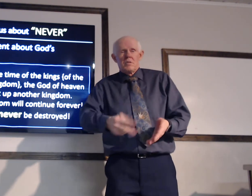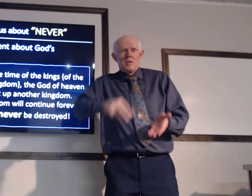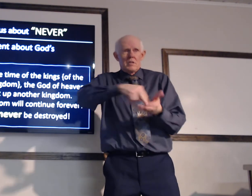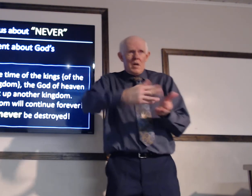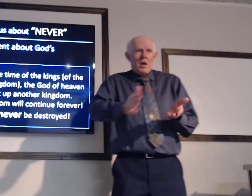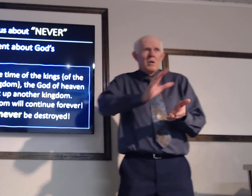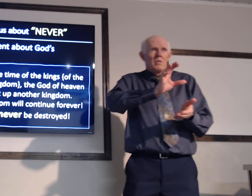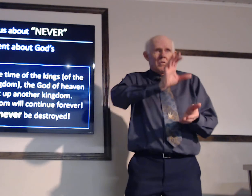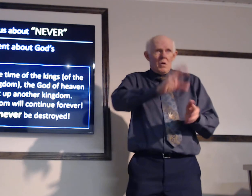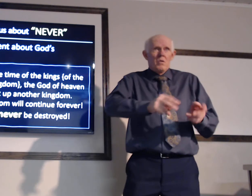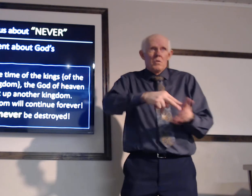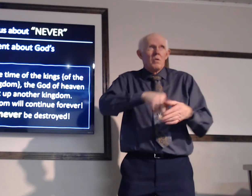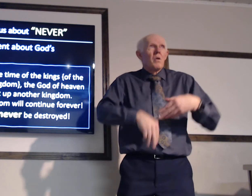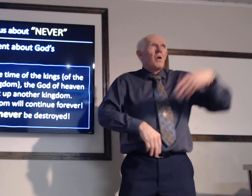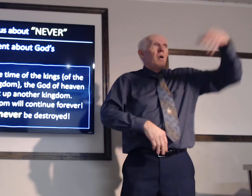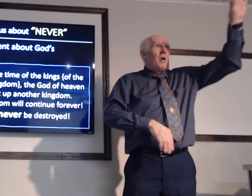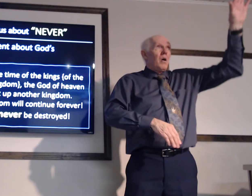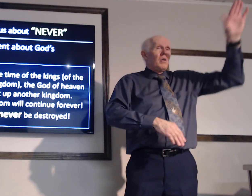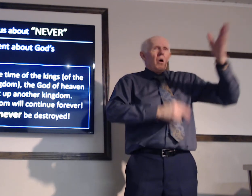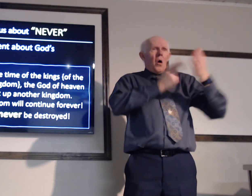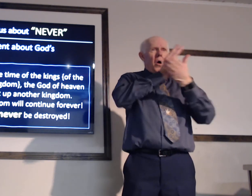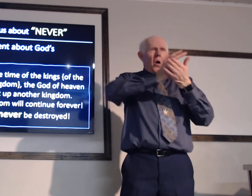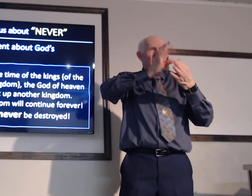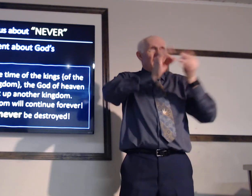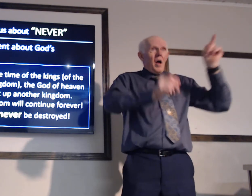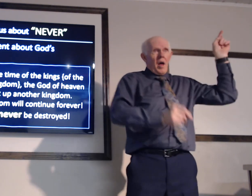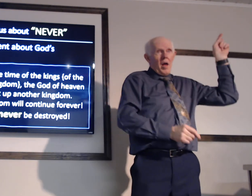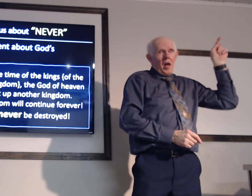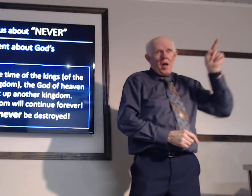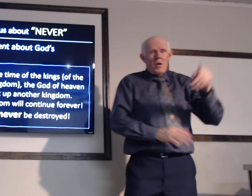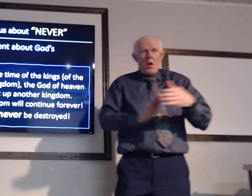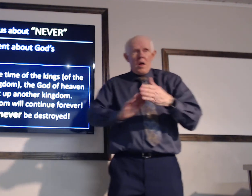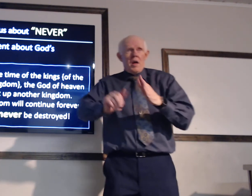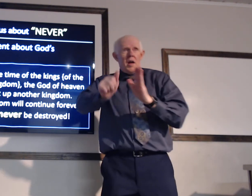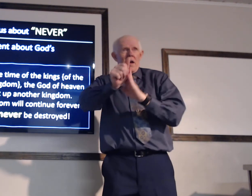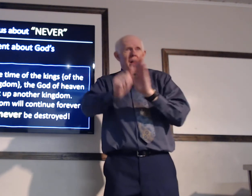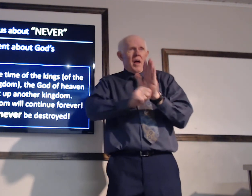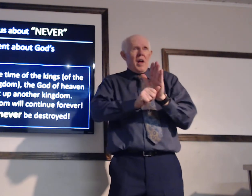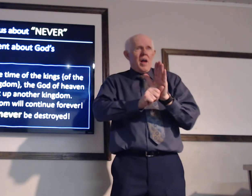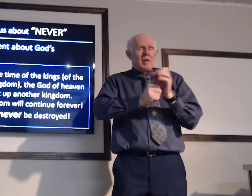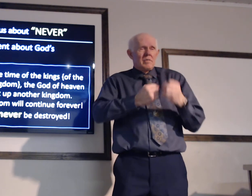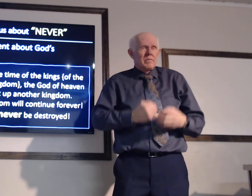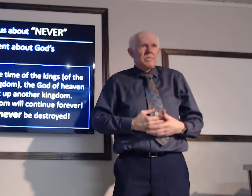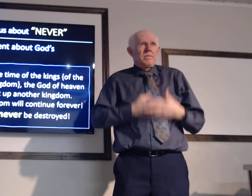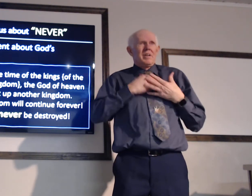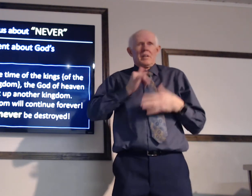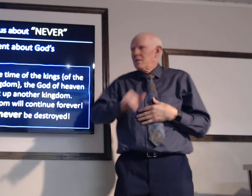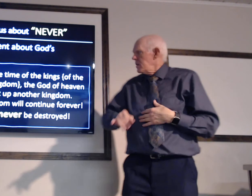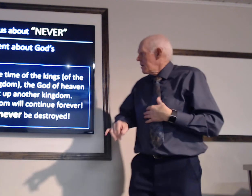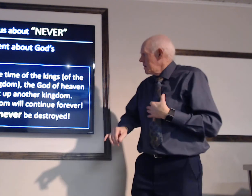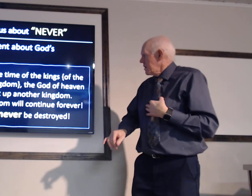died on the cross. And he rose and he ascended and he came back to the apostles.